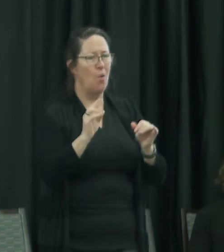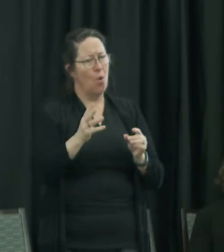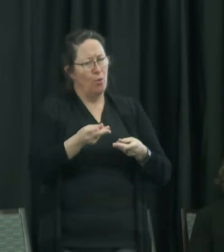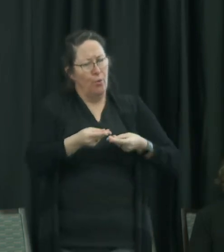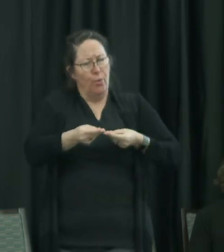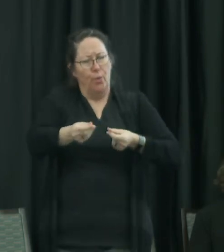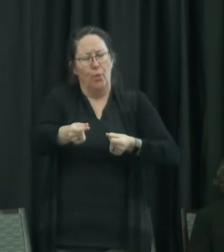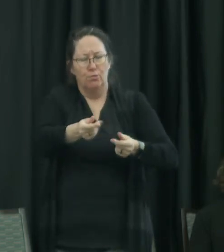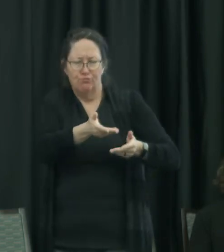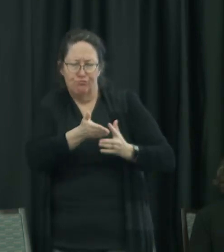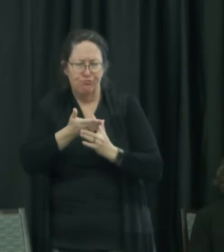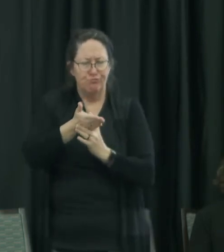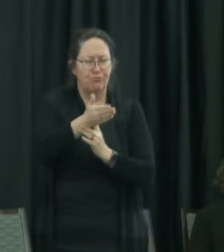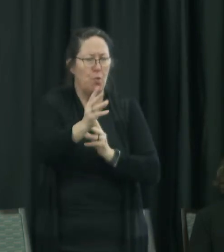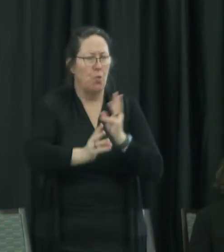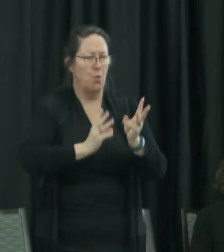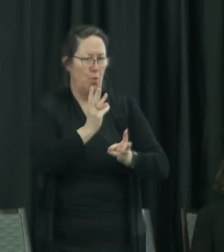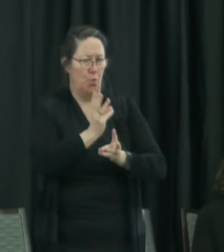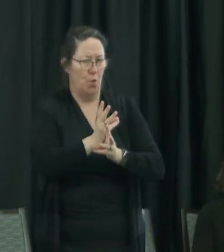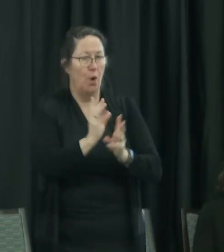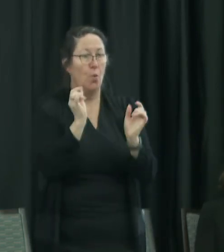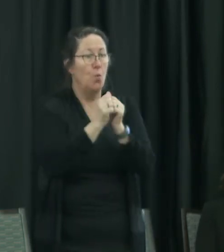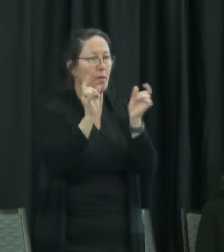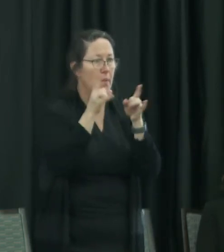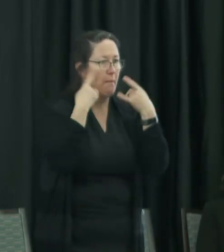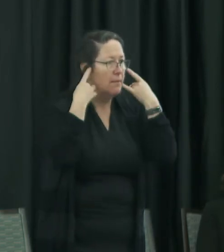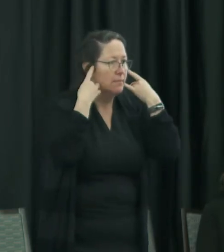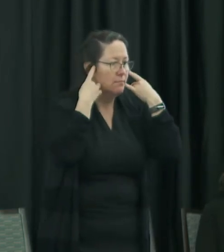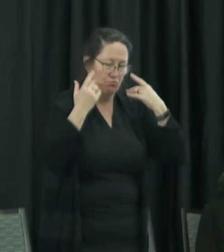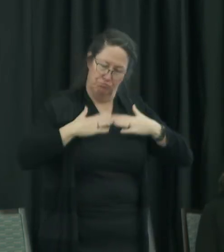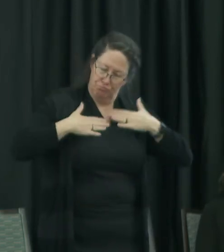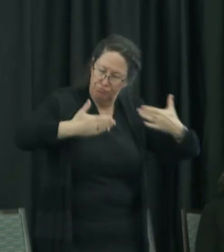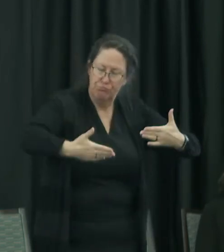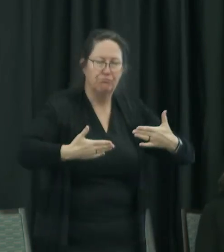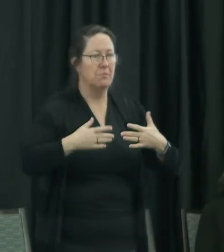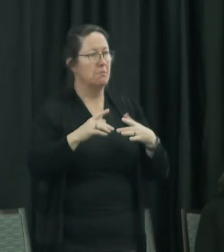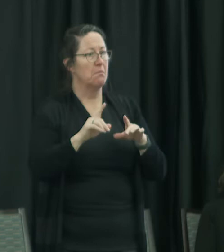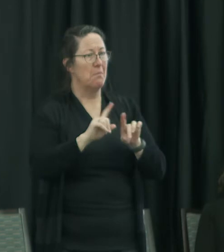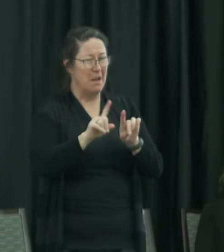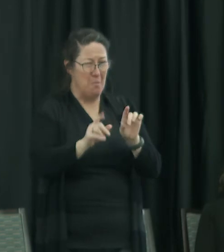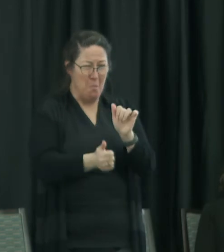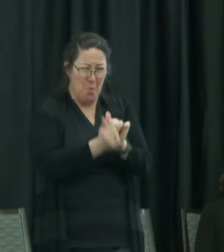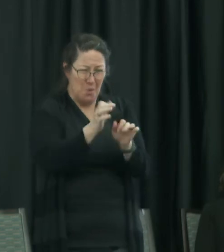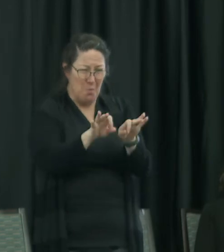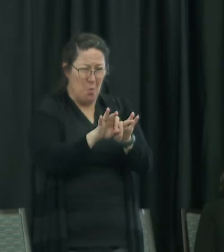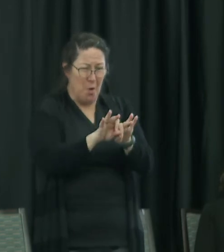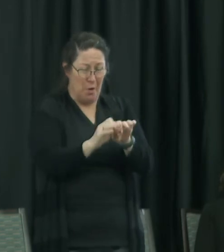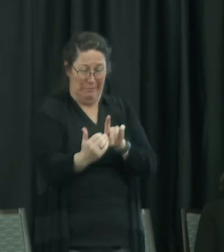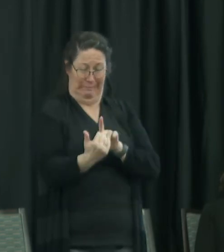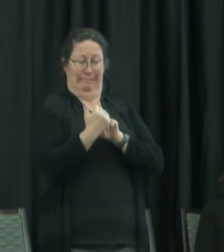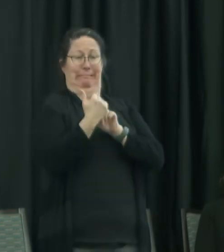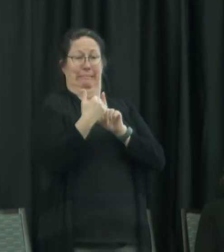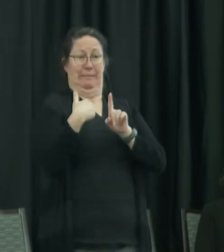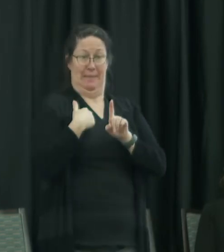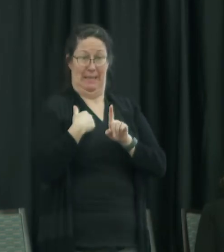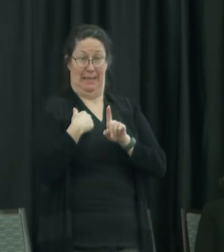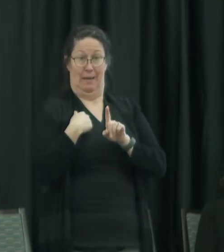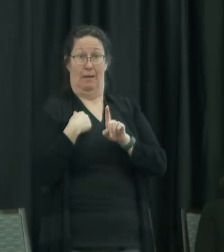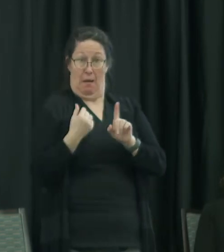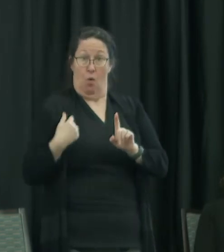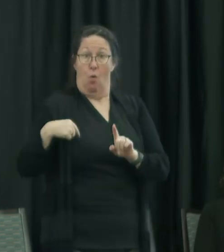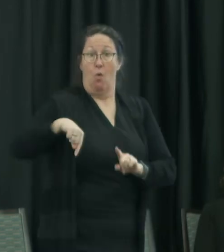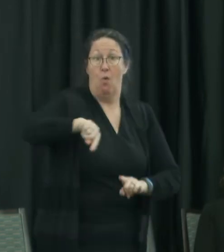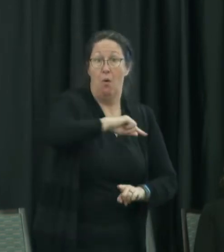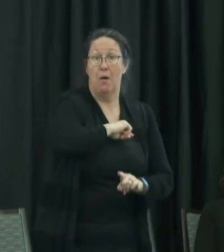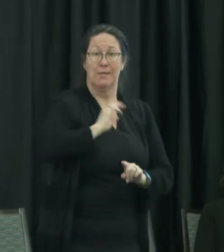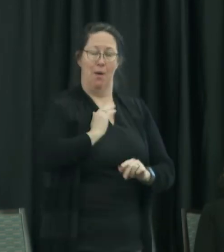in which they navigated the world wearing a mask, and perhaps more importantly, reminding me and us that